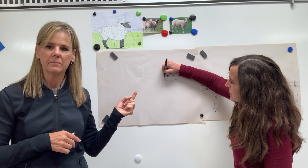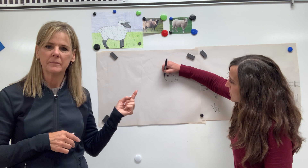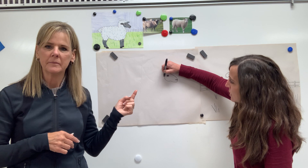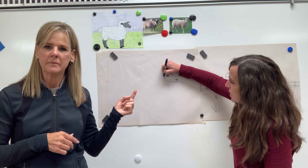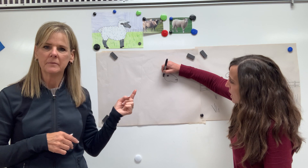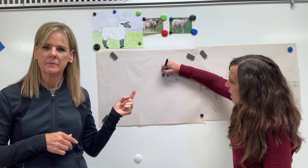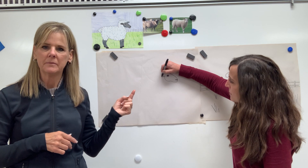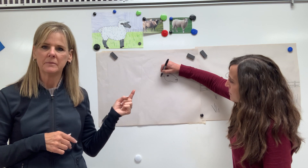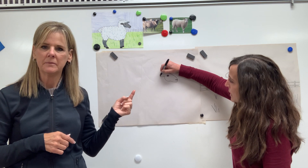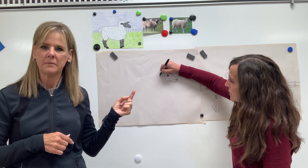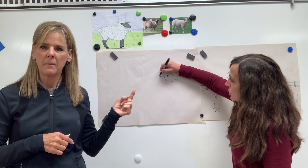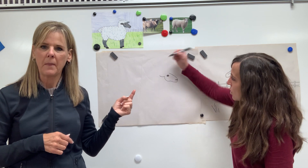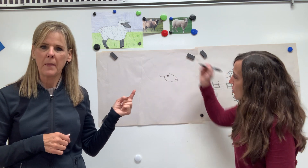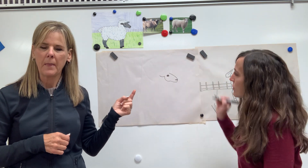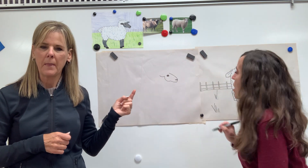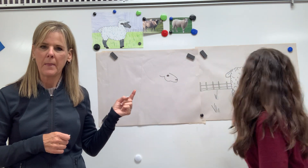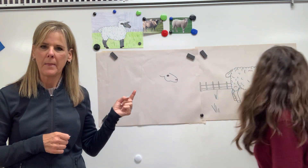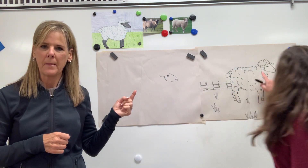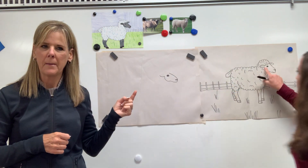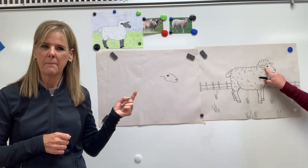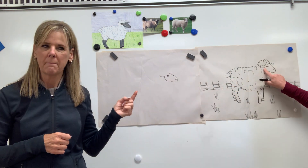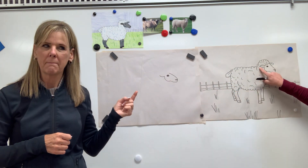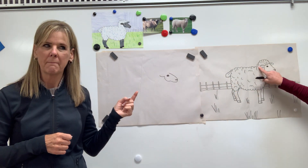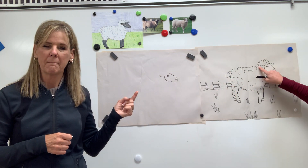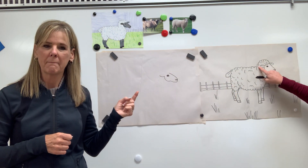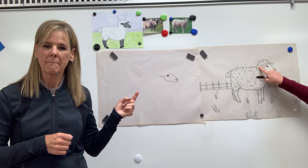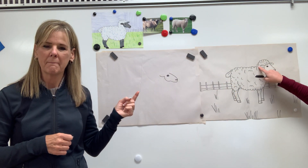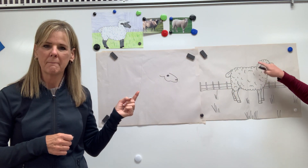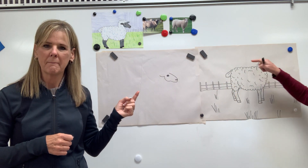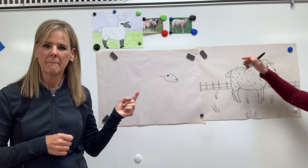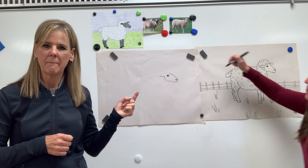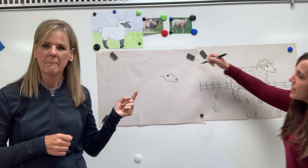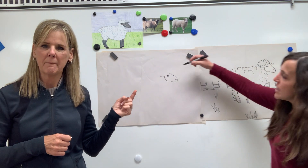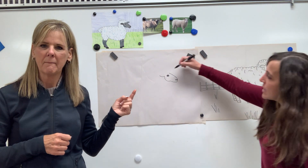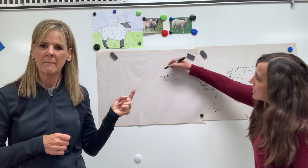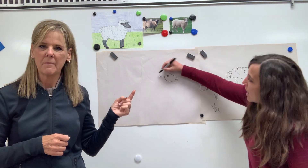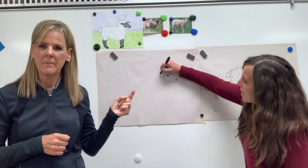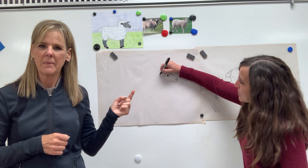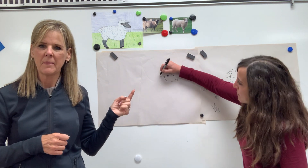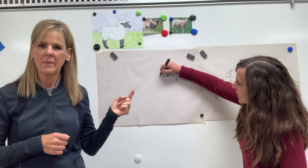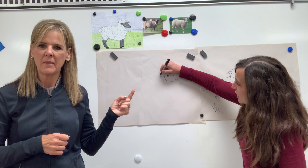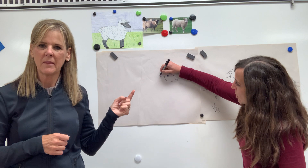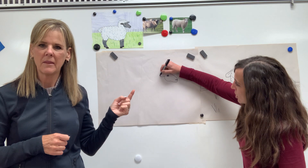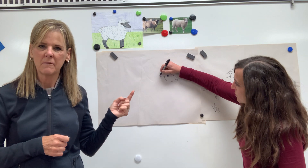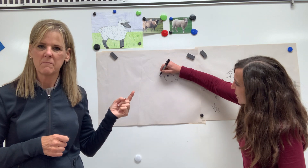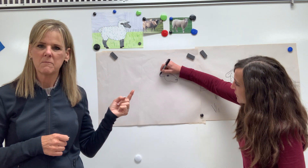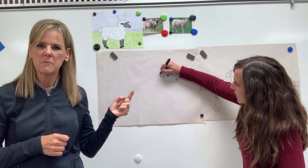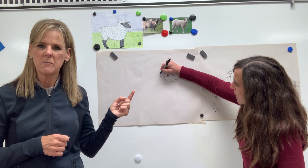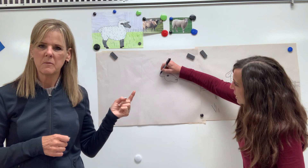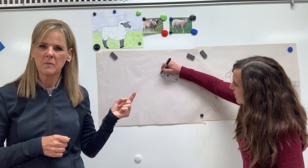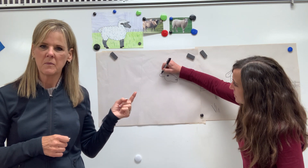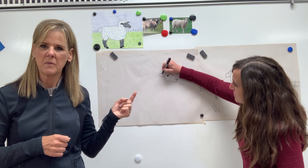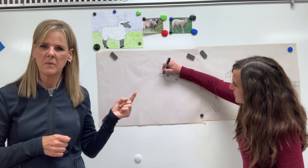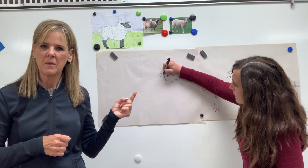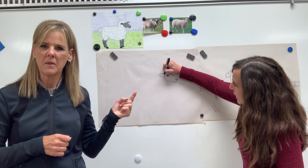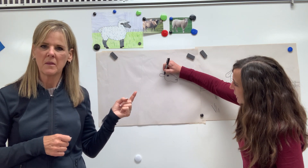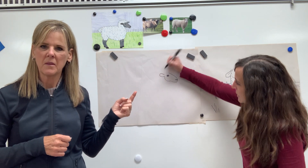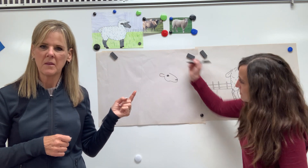ear, I'm gonna make a little curve line. And then I'm gonna make a curve line that comes back in.